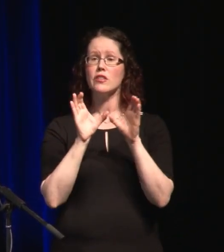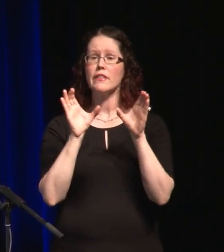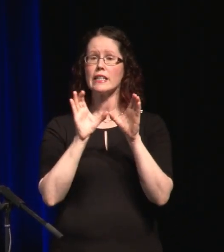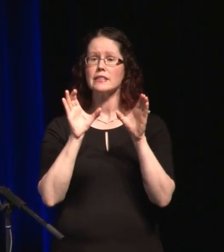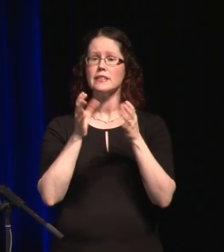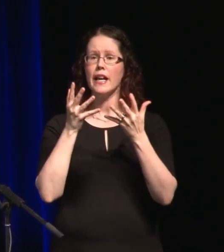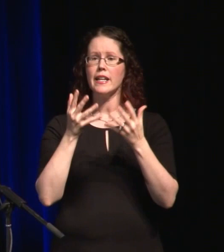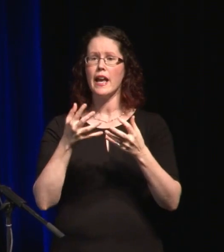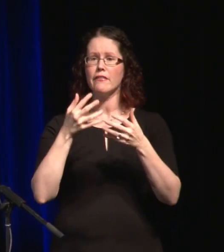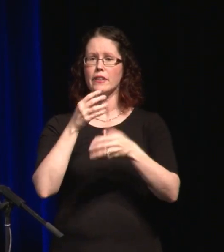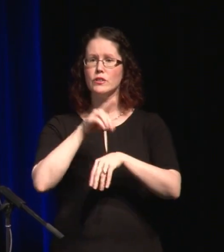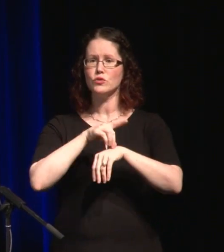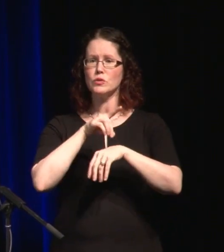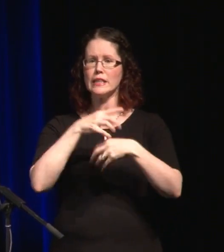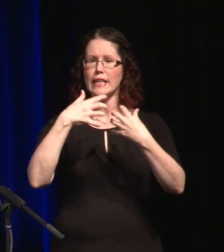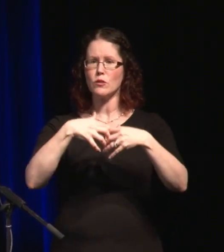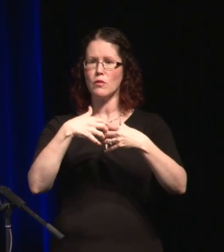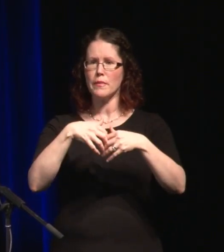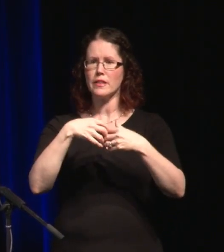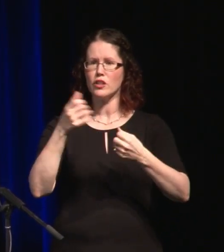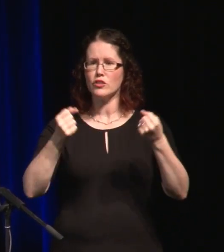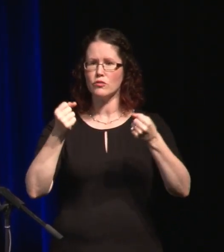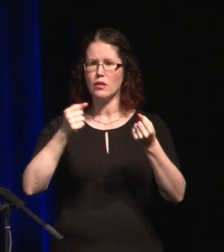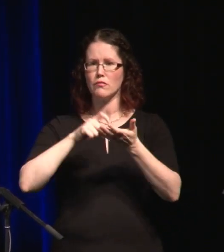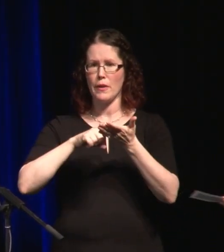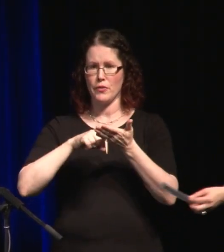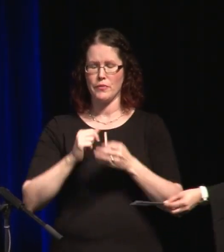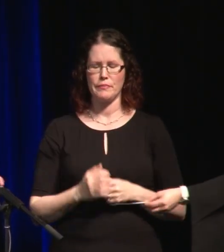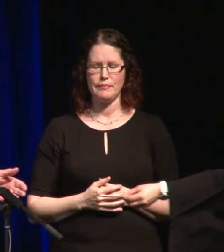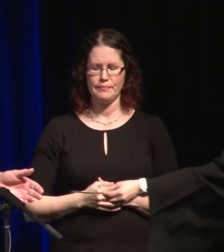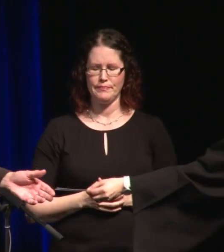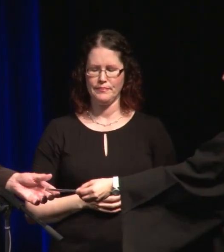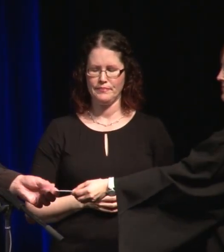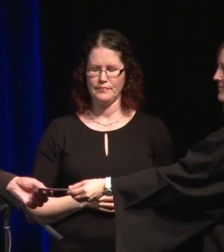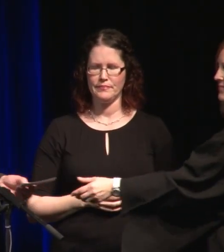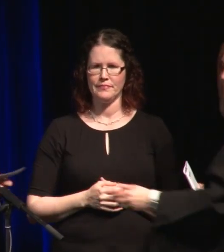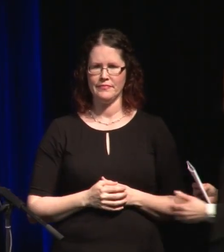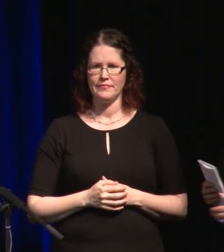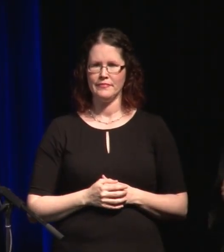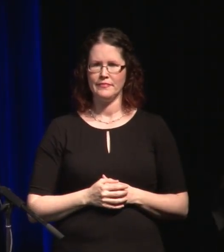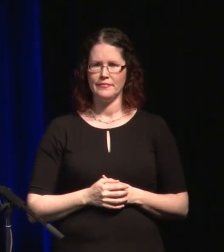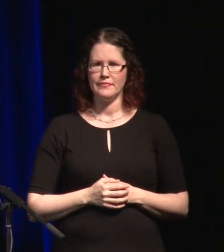in heavy-duty equipment, truck and transport repair.